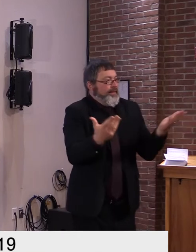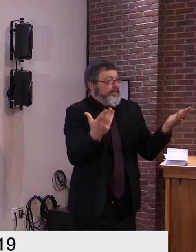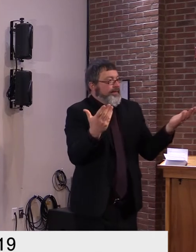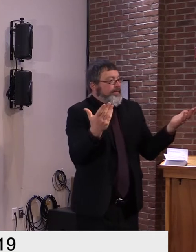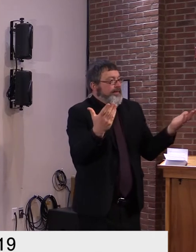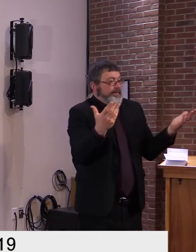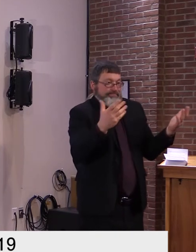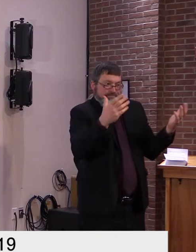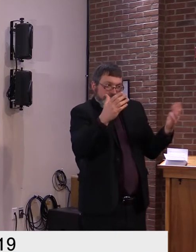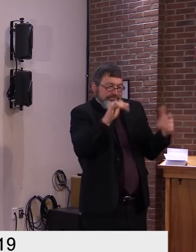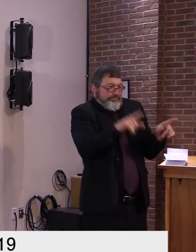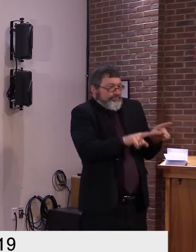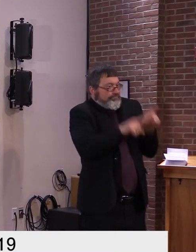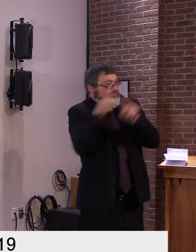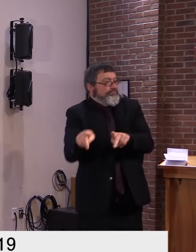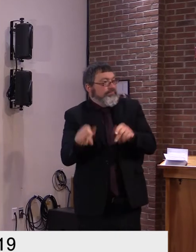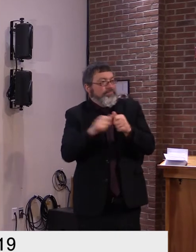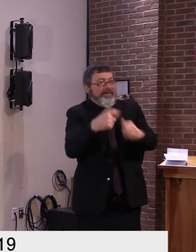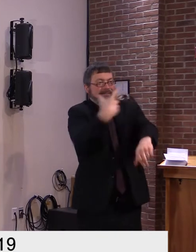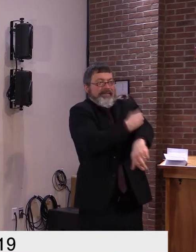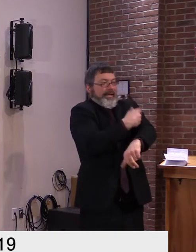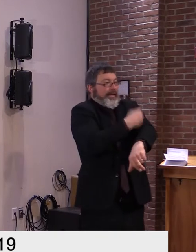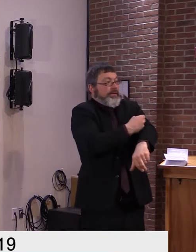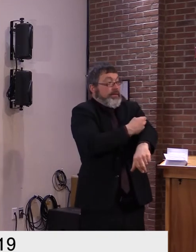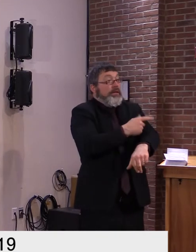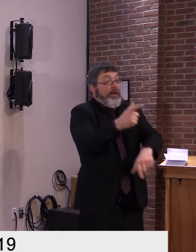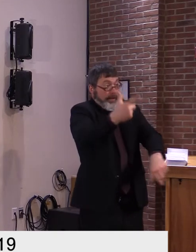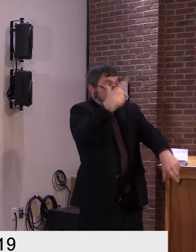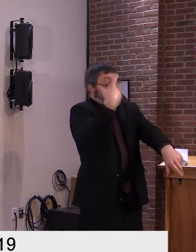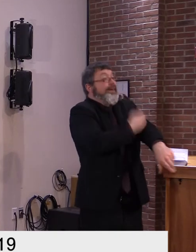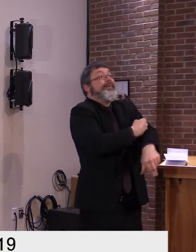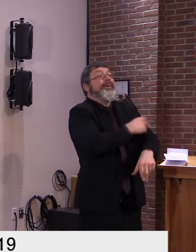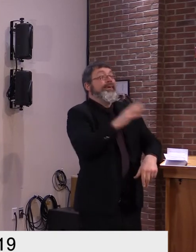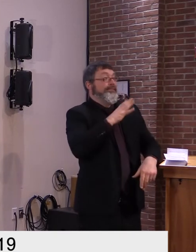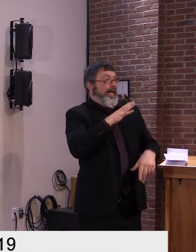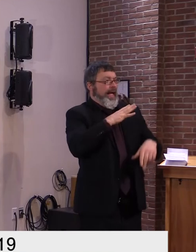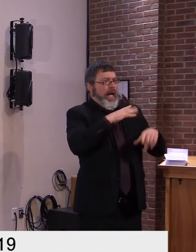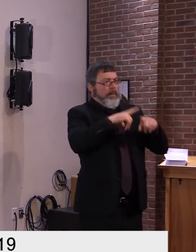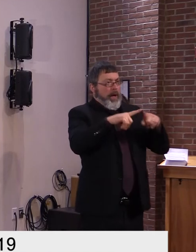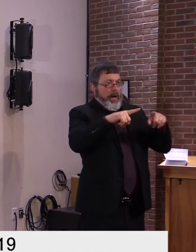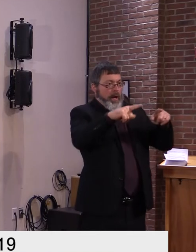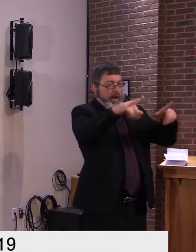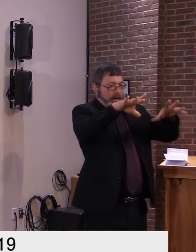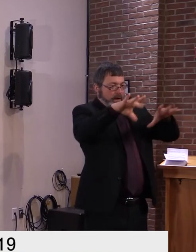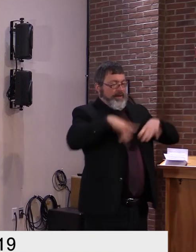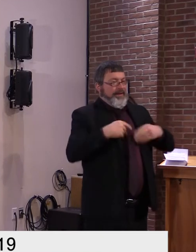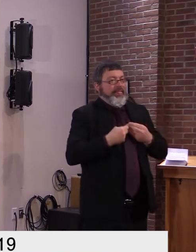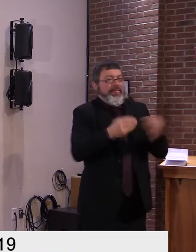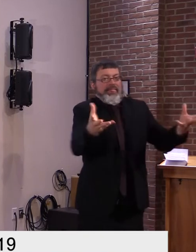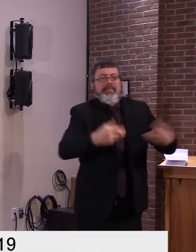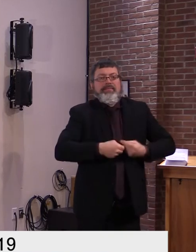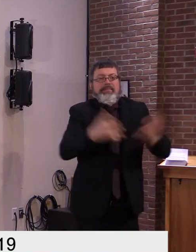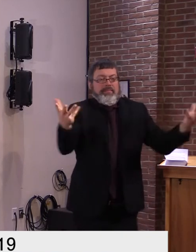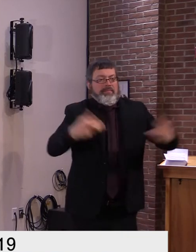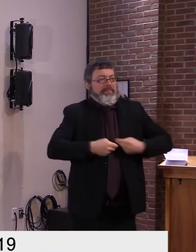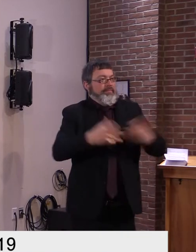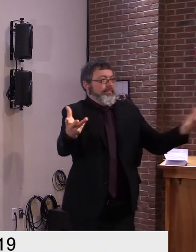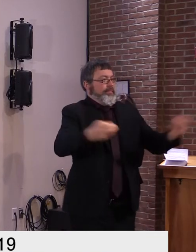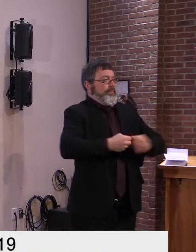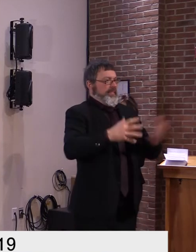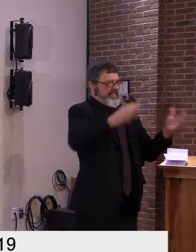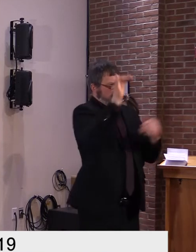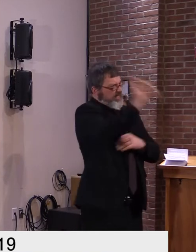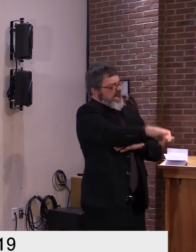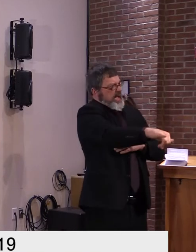sure if people will not be able to transmit. So I would want them to abide by all of our current safety